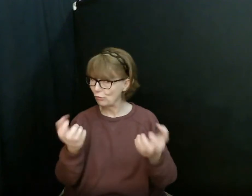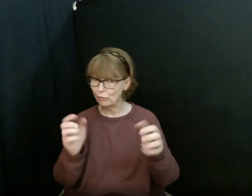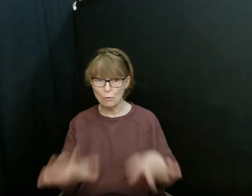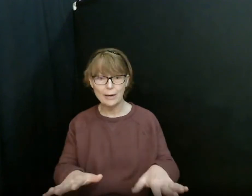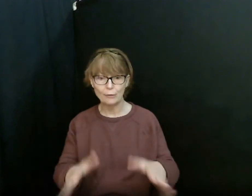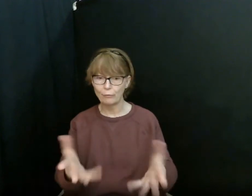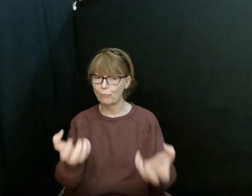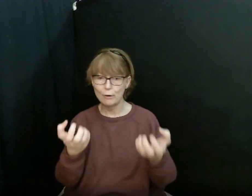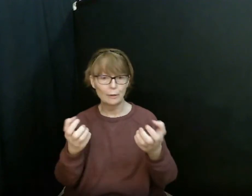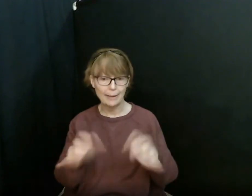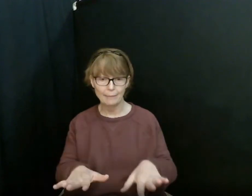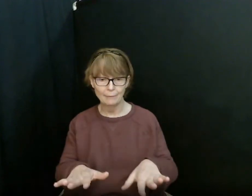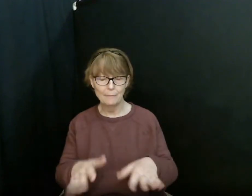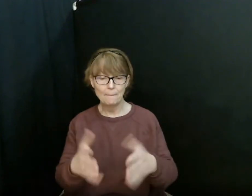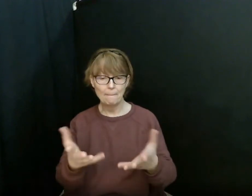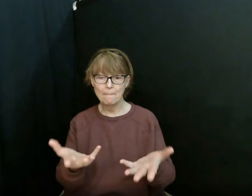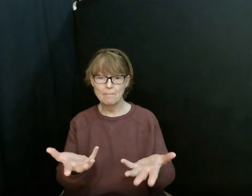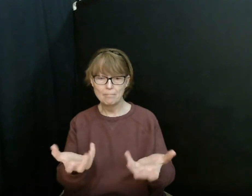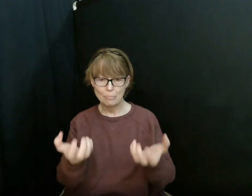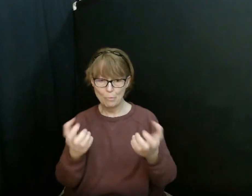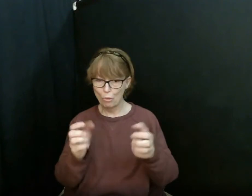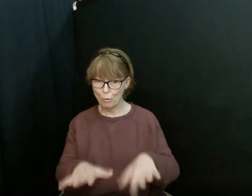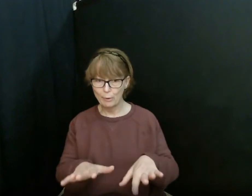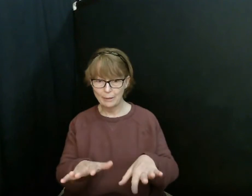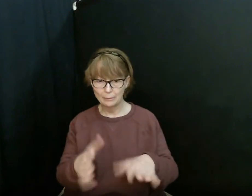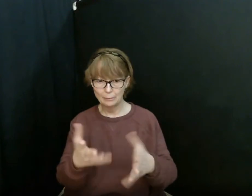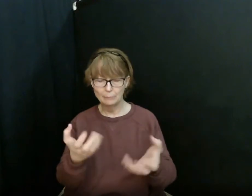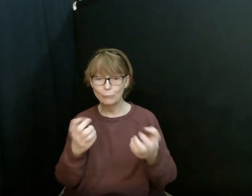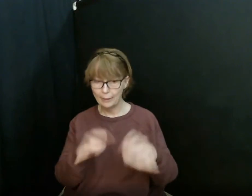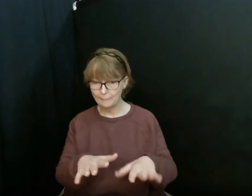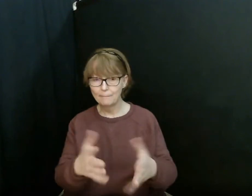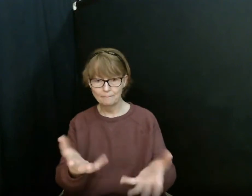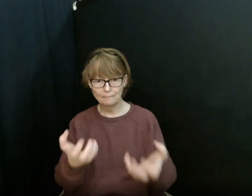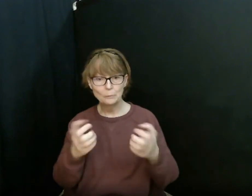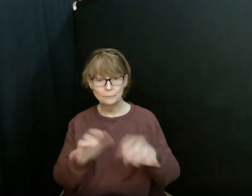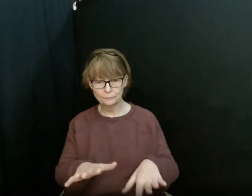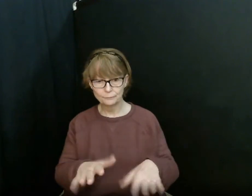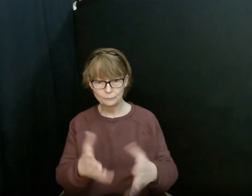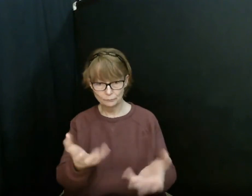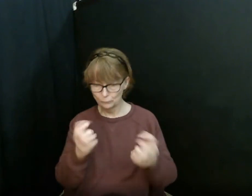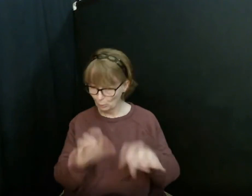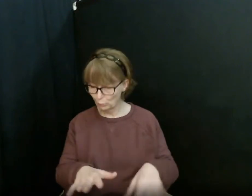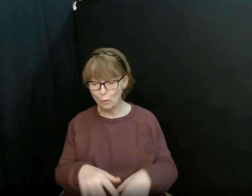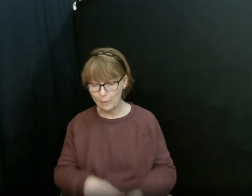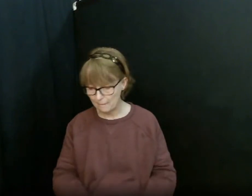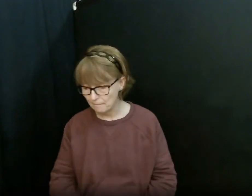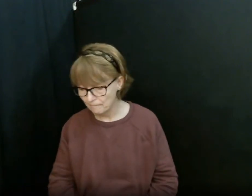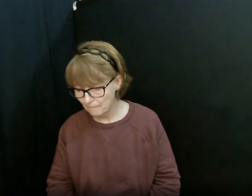don't want it. You're throwing it away. Don't want Right. don't want. Don't want it. I don't come